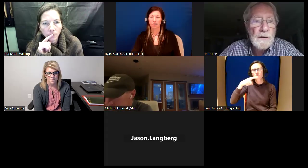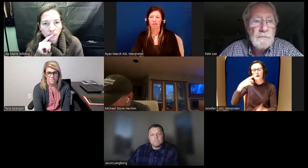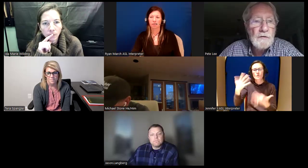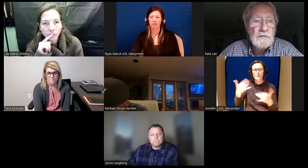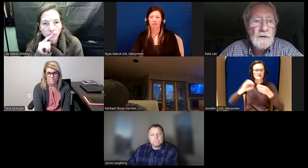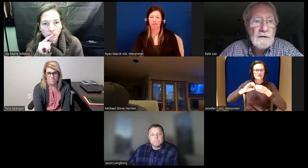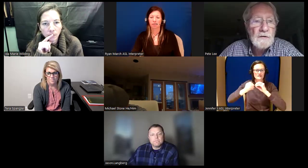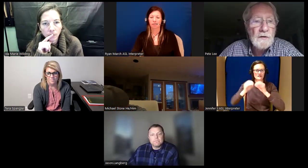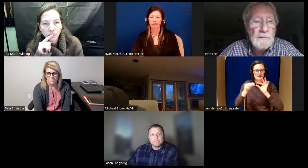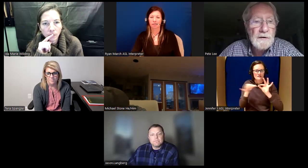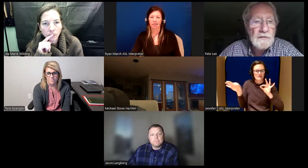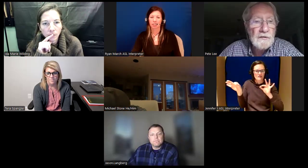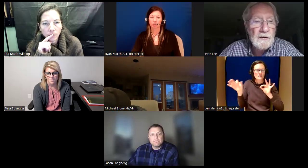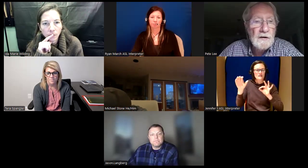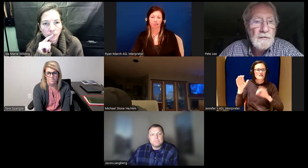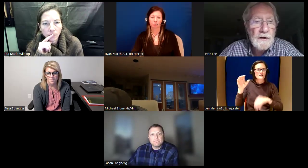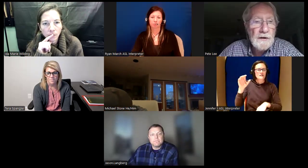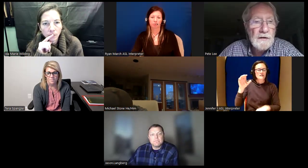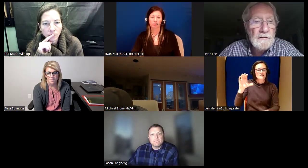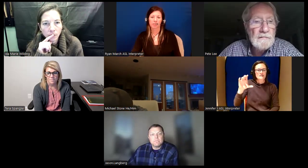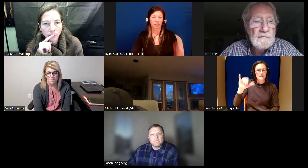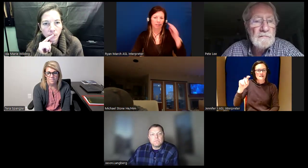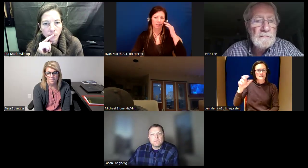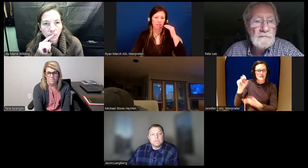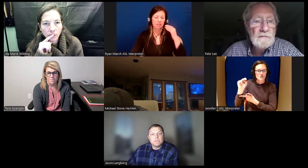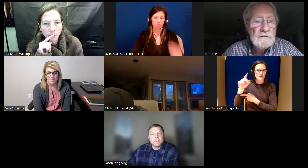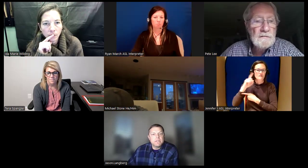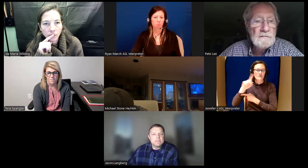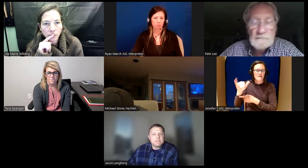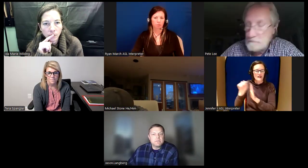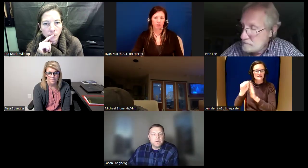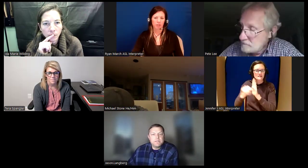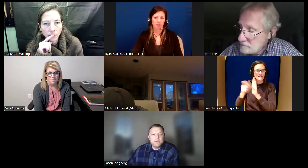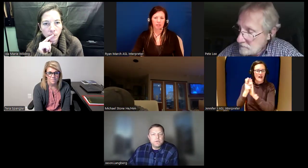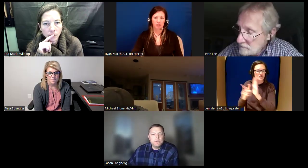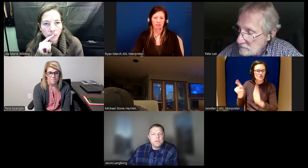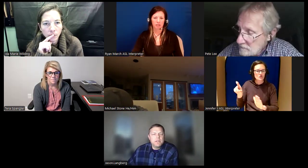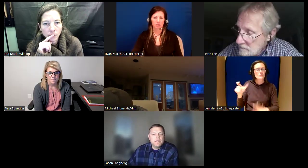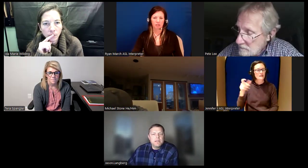got the red book, so I could look it up and actually read it. Sure, it's